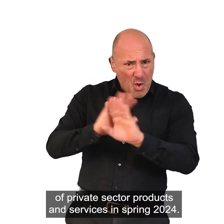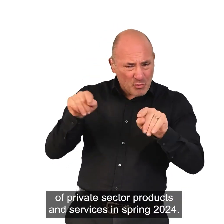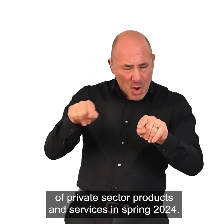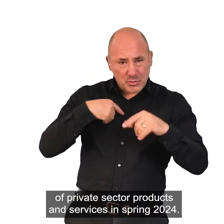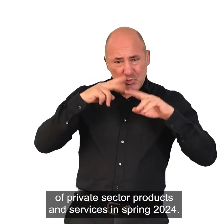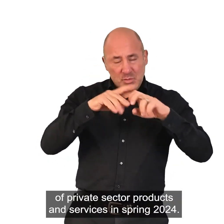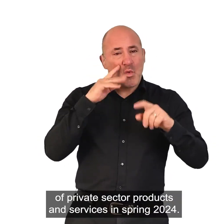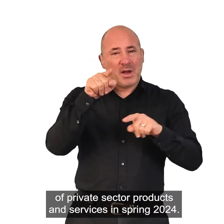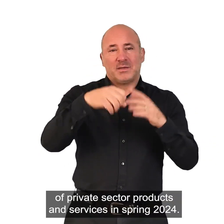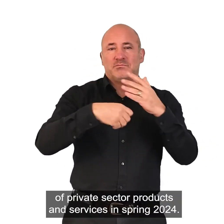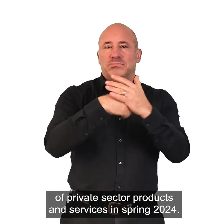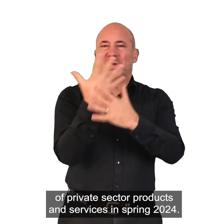spring 2024.